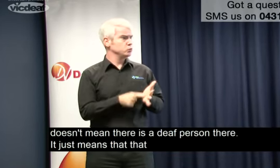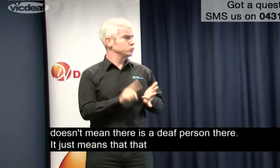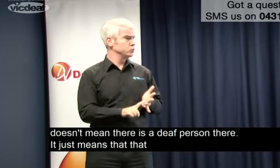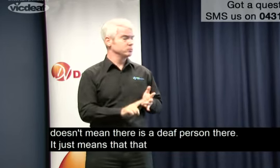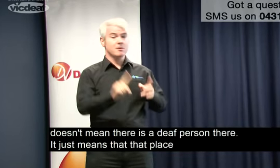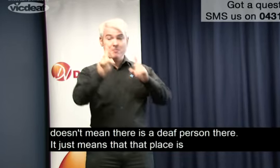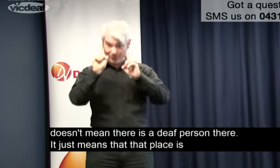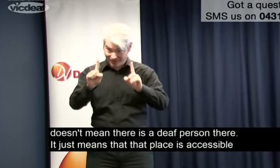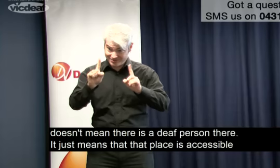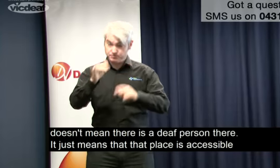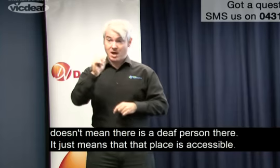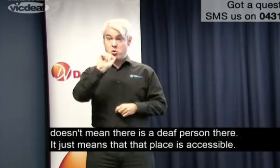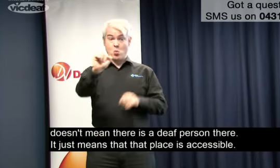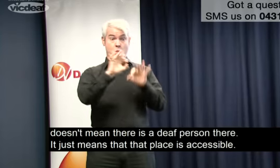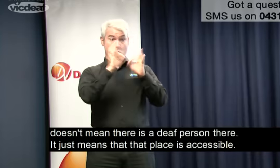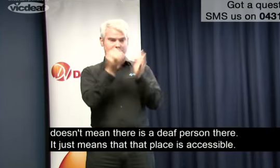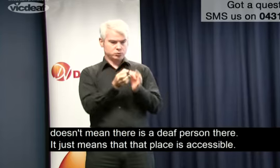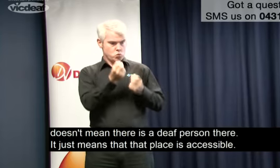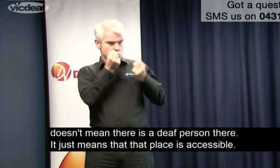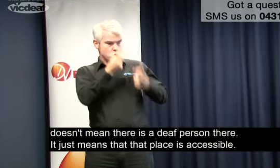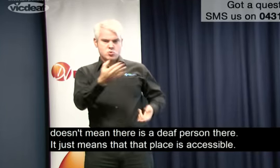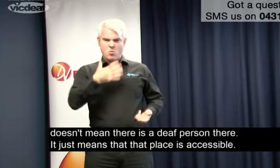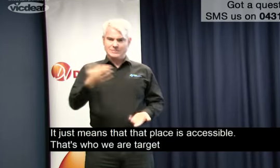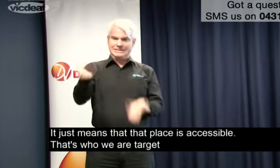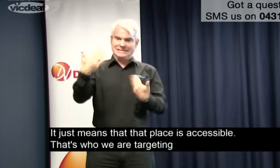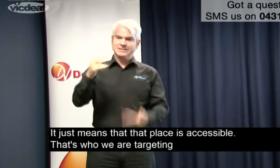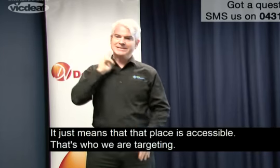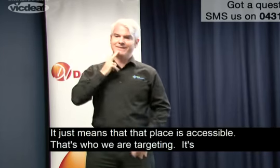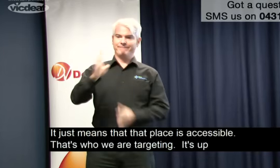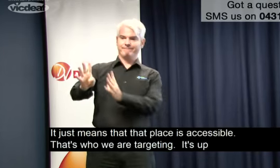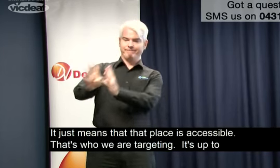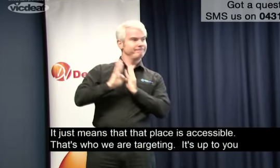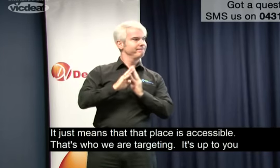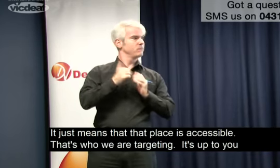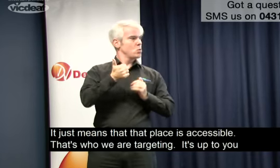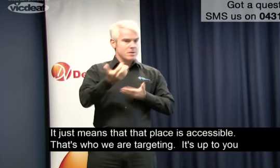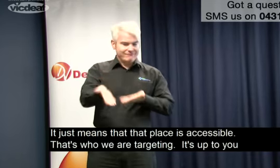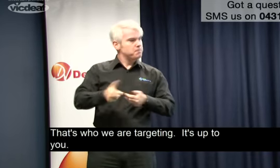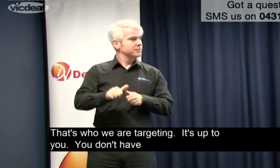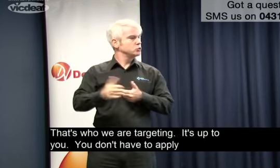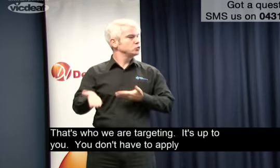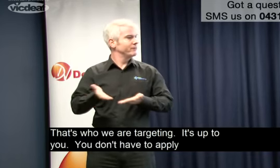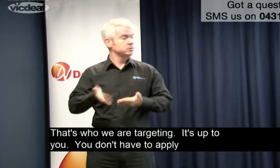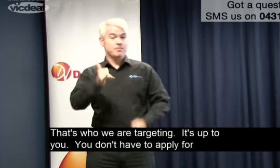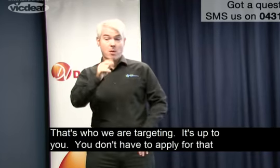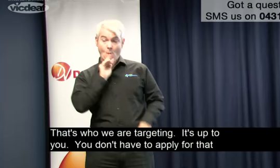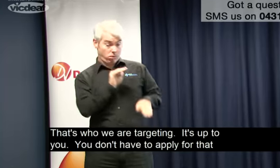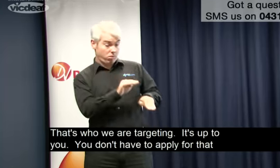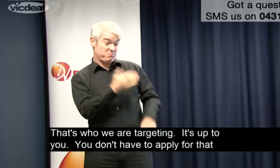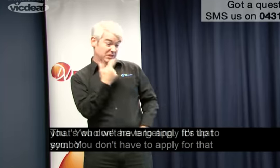to actually apply for that symbol for your own individual purposes. But, you know, organisations who want to provide better services for